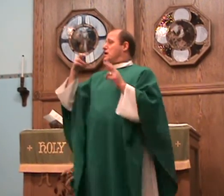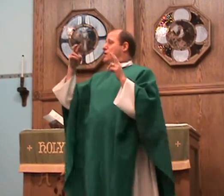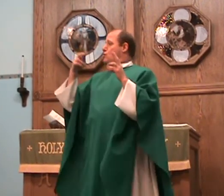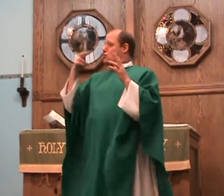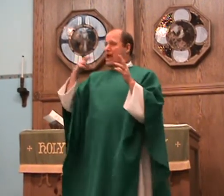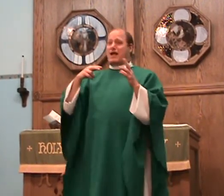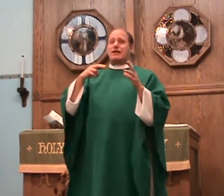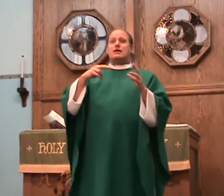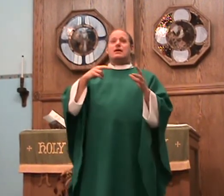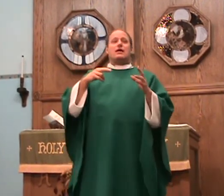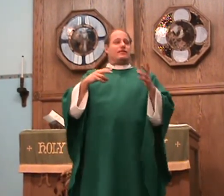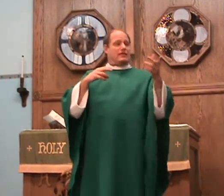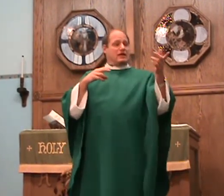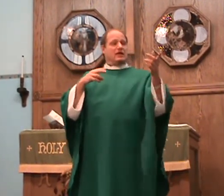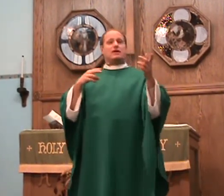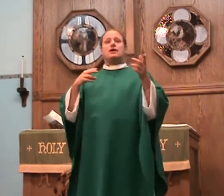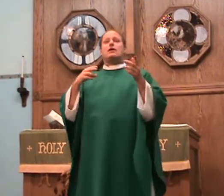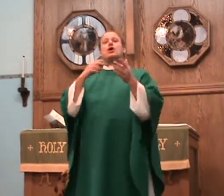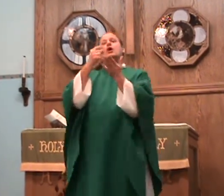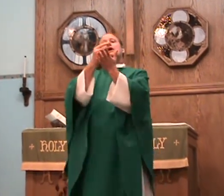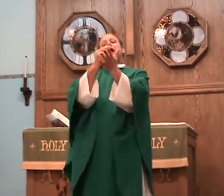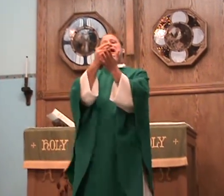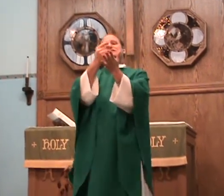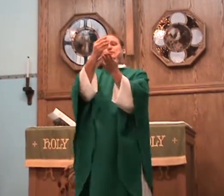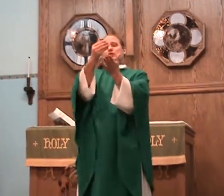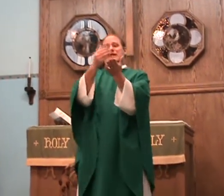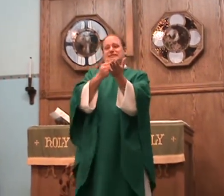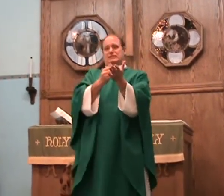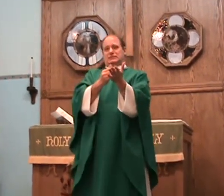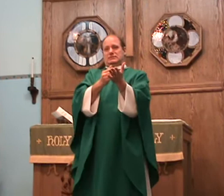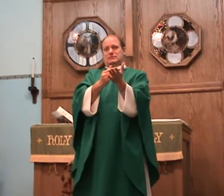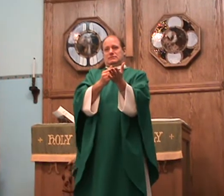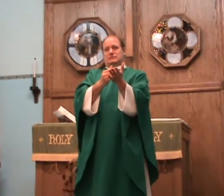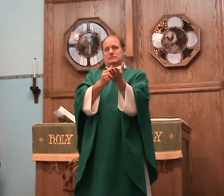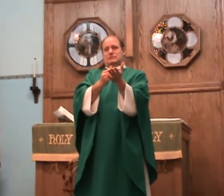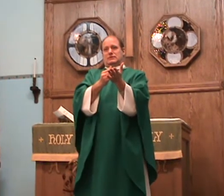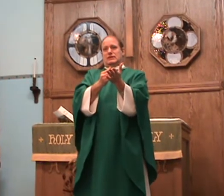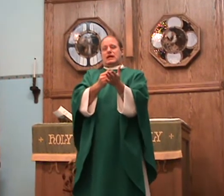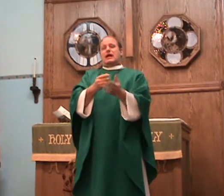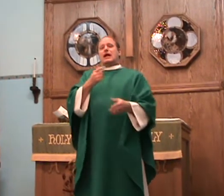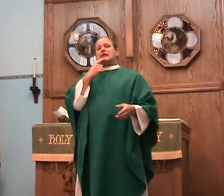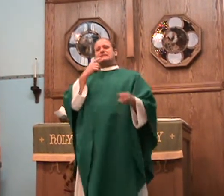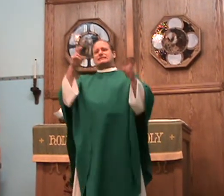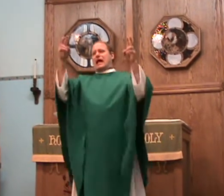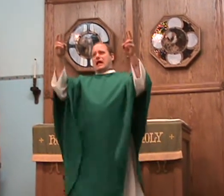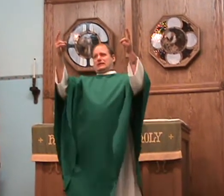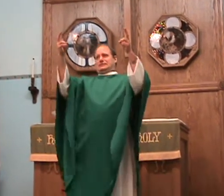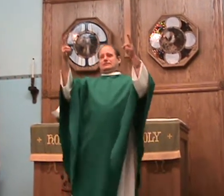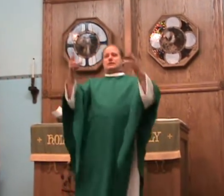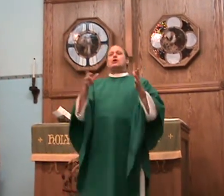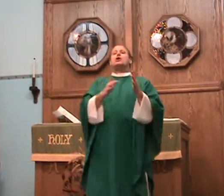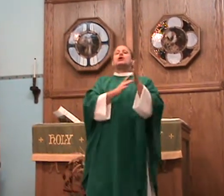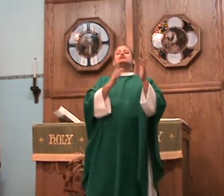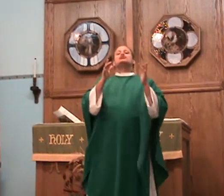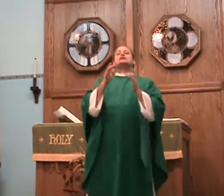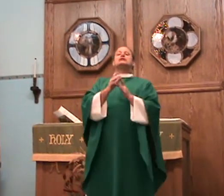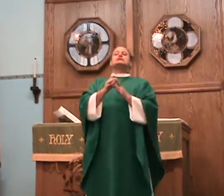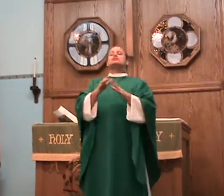We read the gospel lesson, and it says Jesus